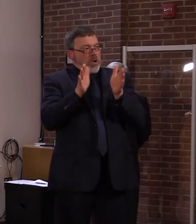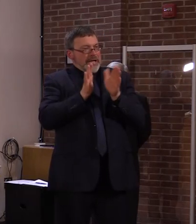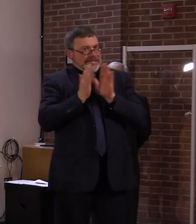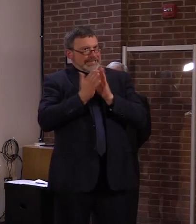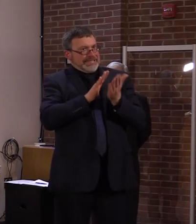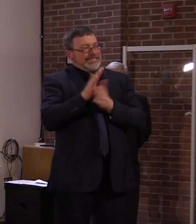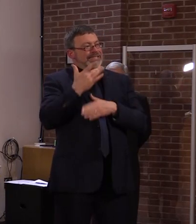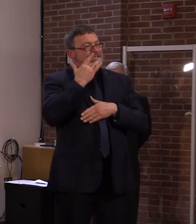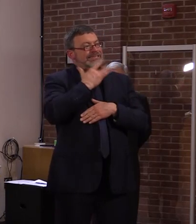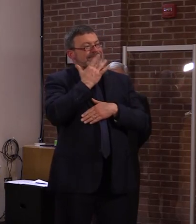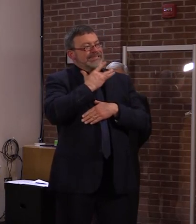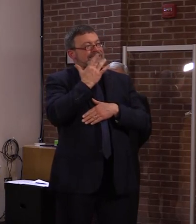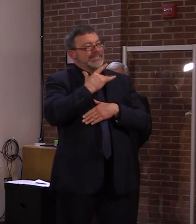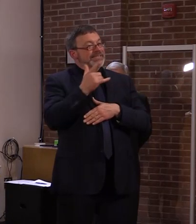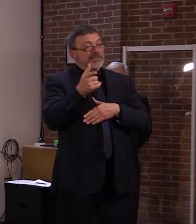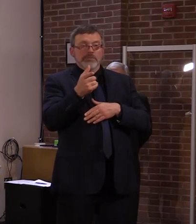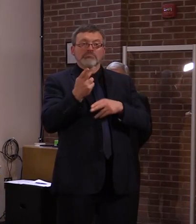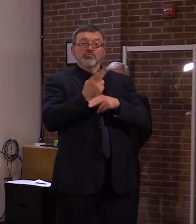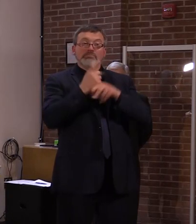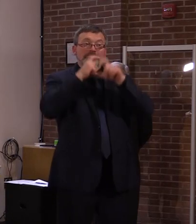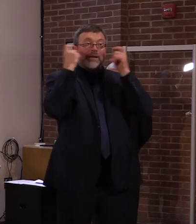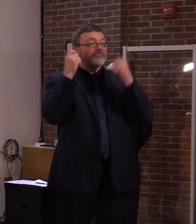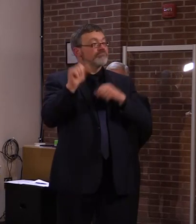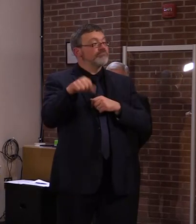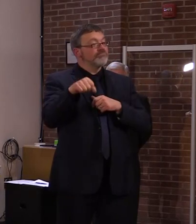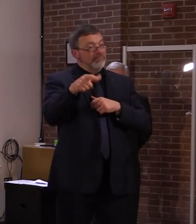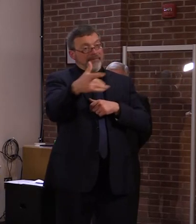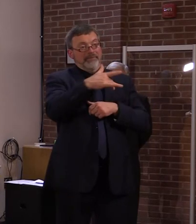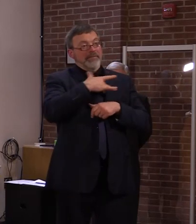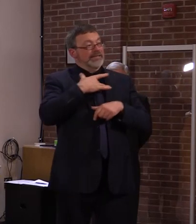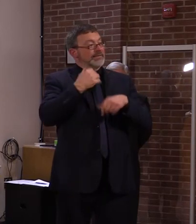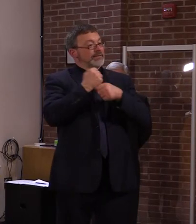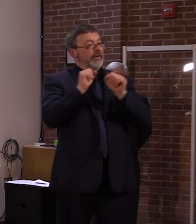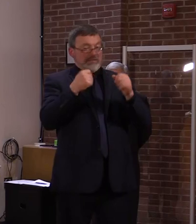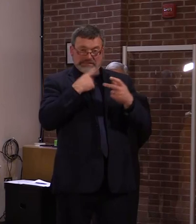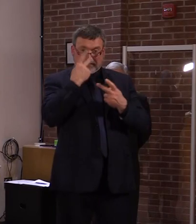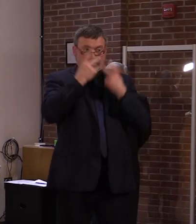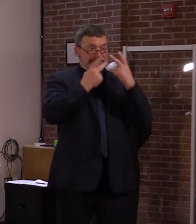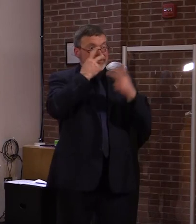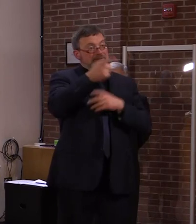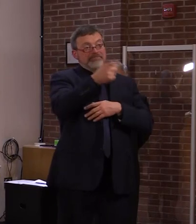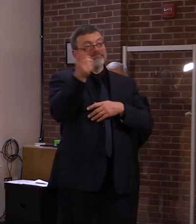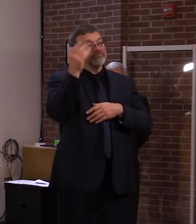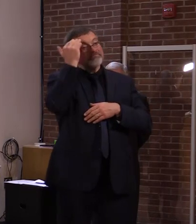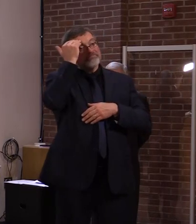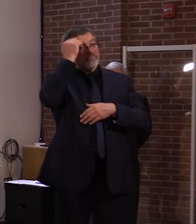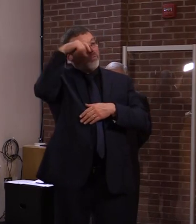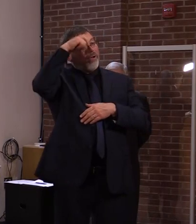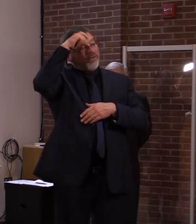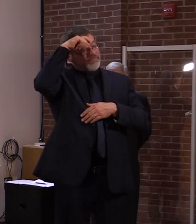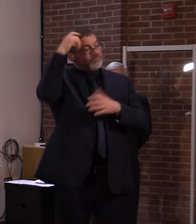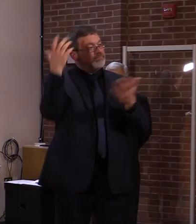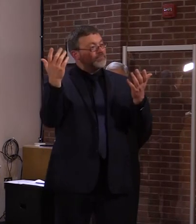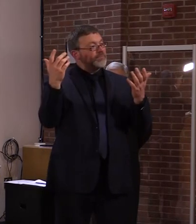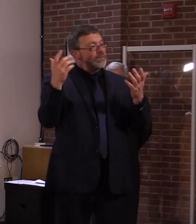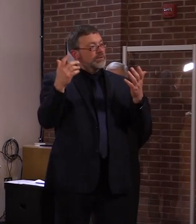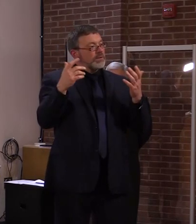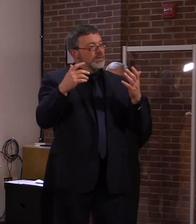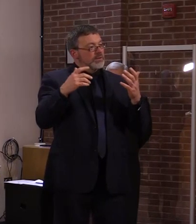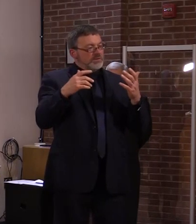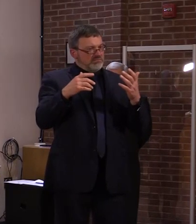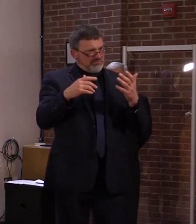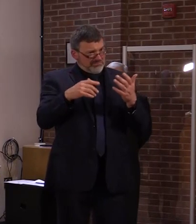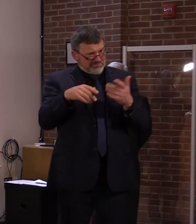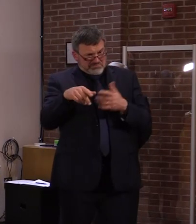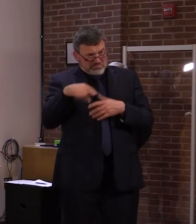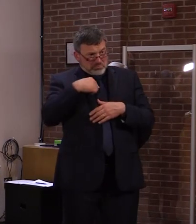public area are wearing masks. I mean, we're seeing it. So without a mask mandate, they're doing the right thing. And for